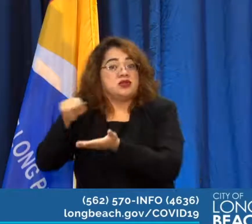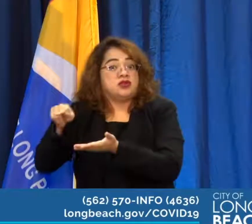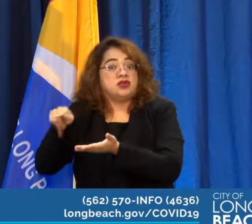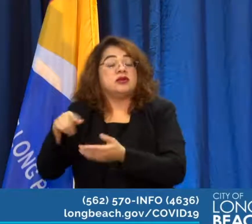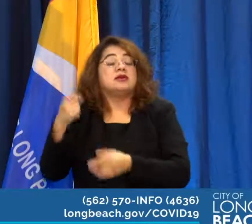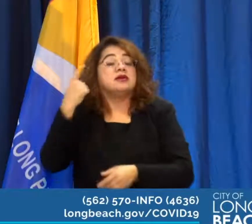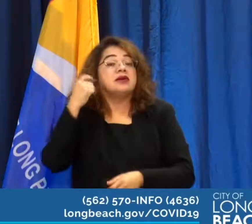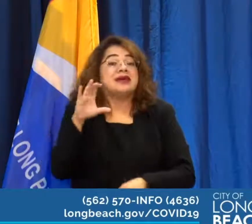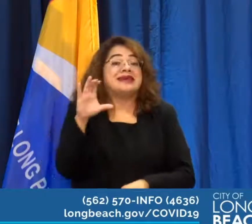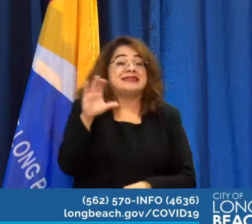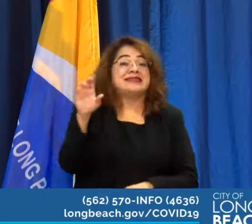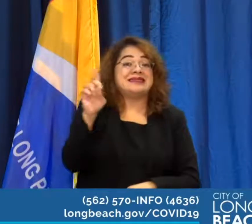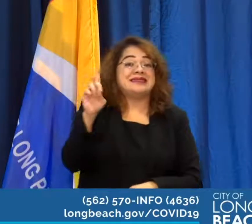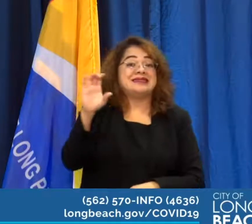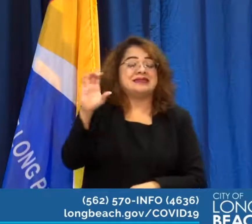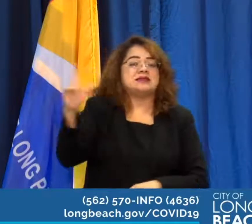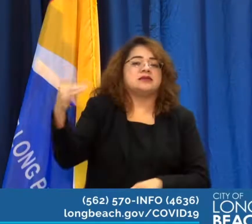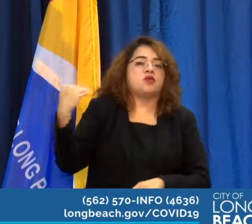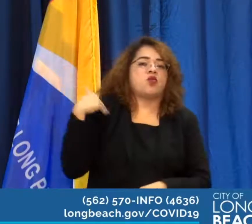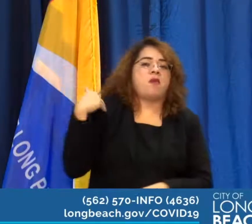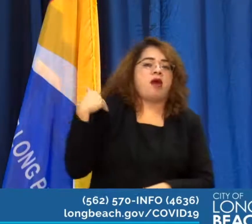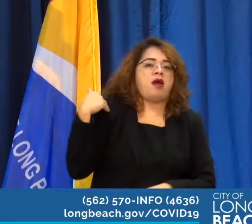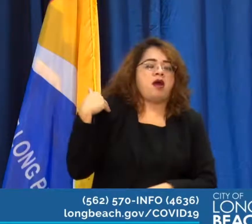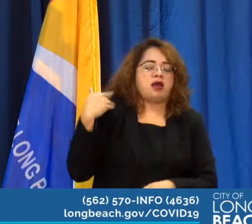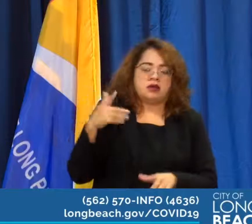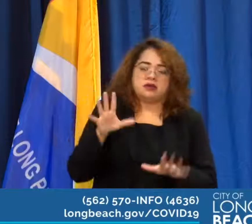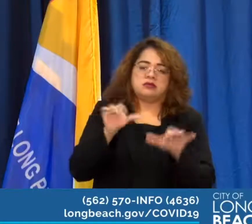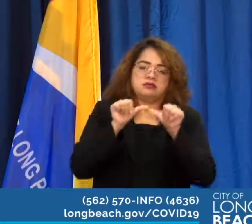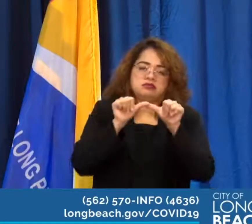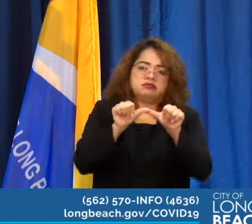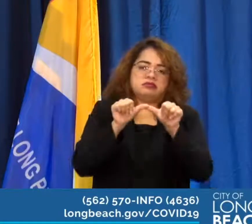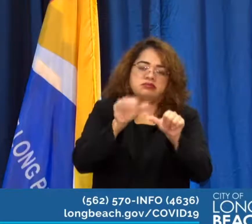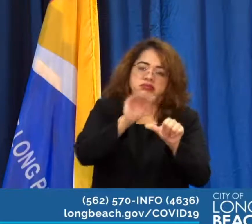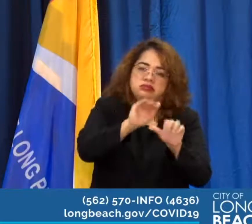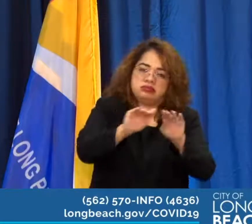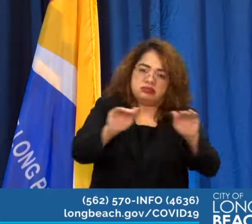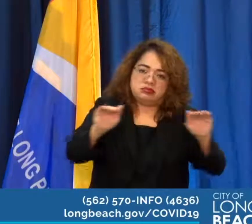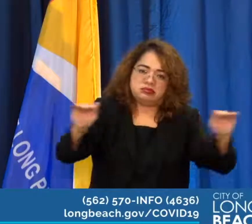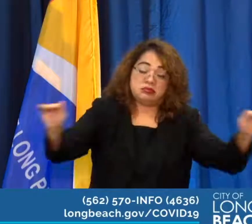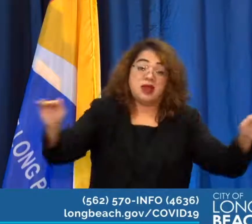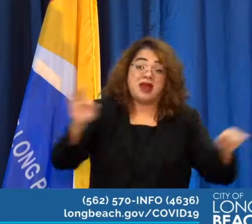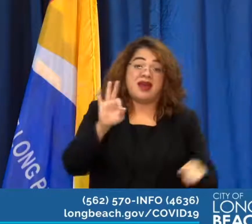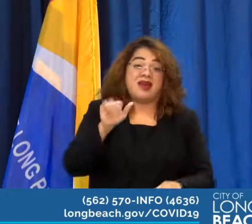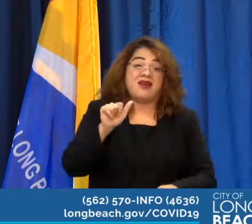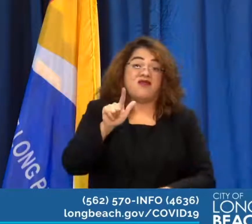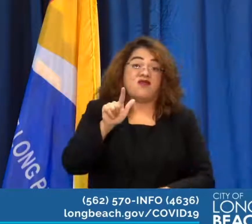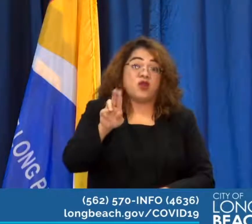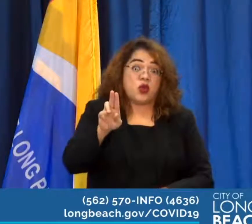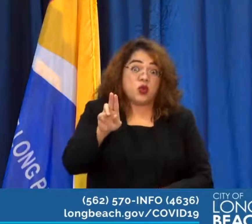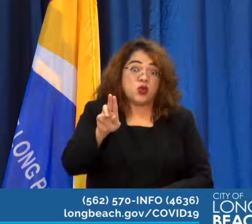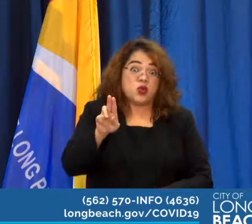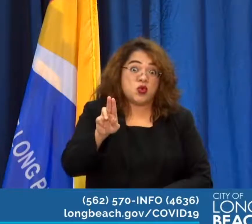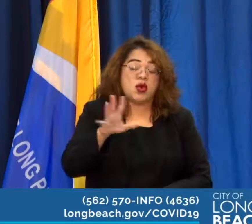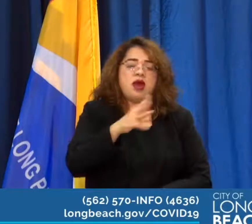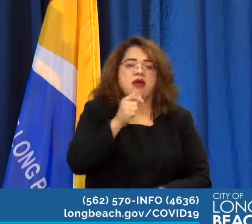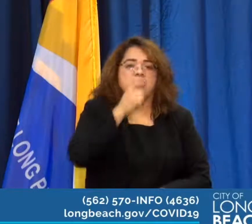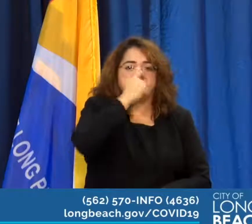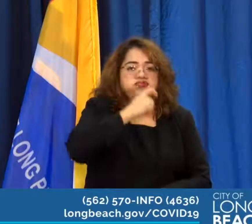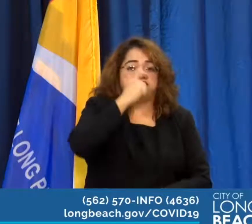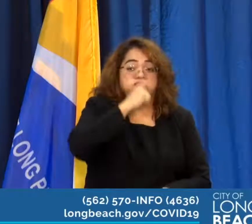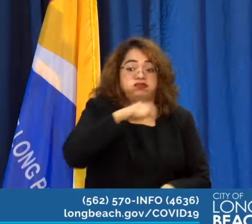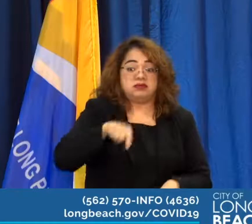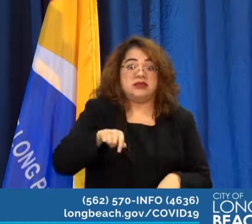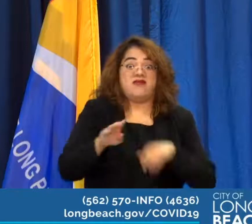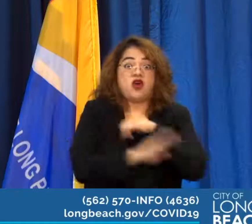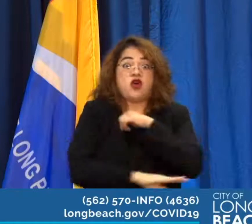is reminding us that this season and the flu is going to make naturally this pandemic harder to manage. And so